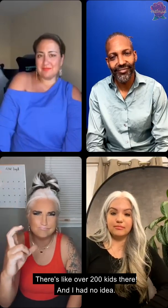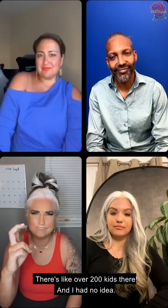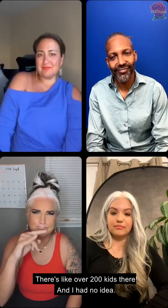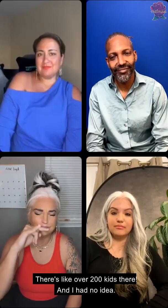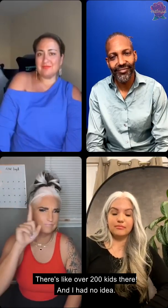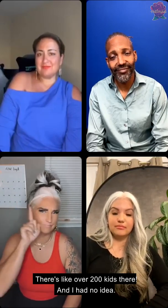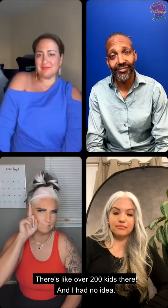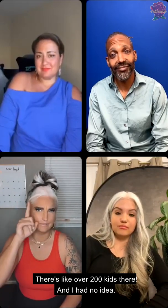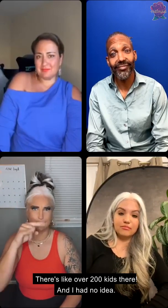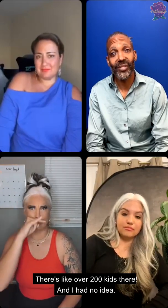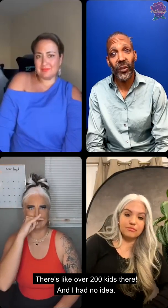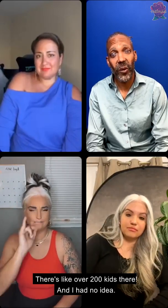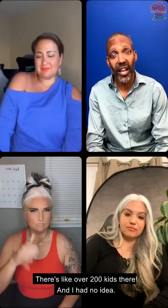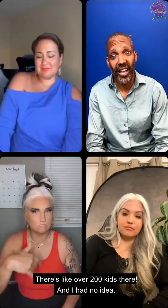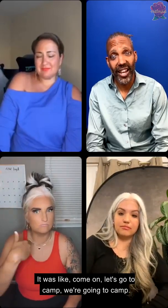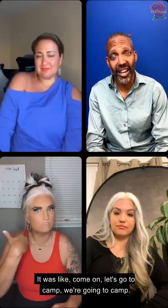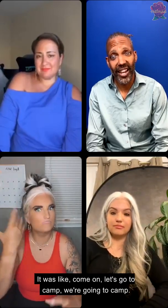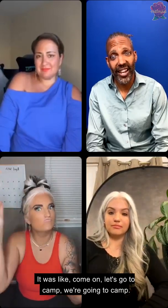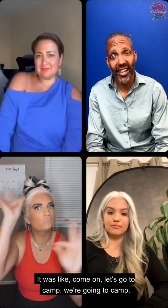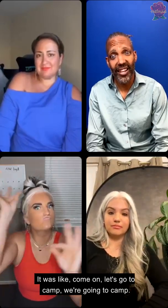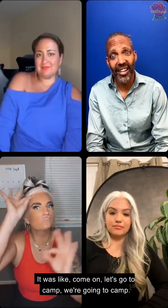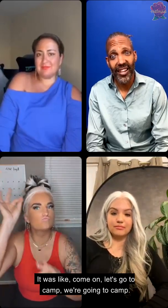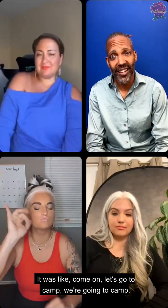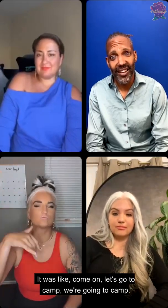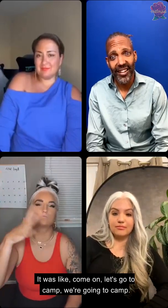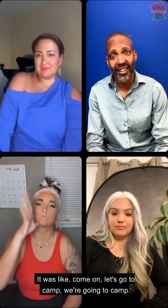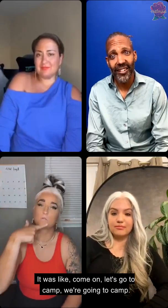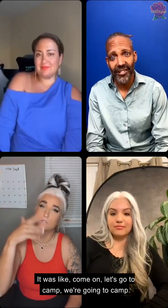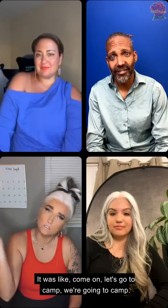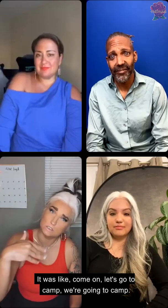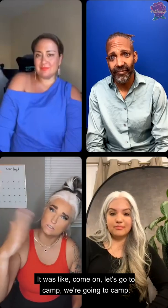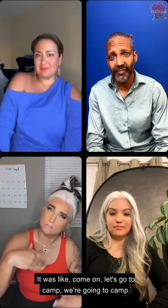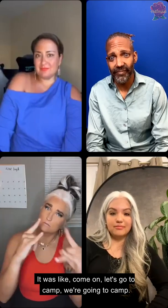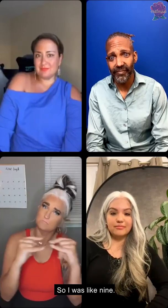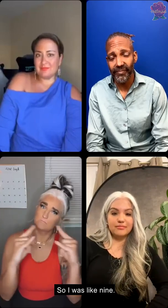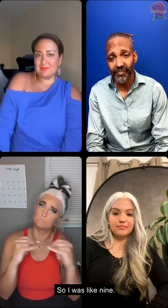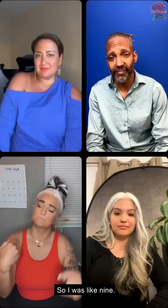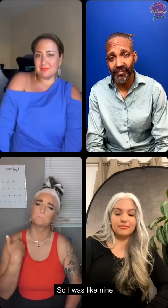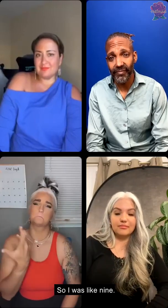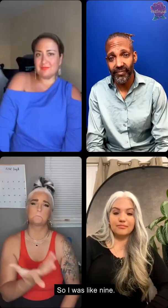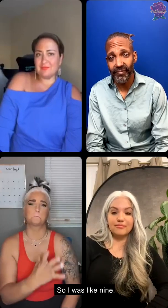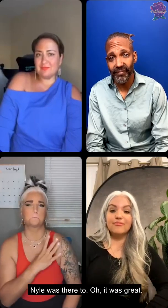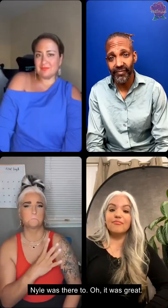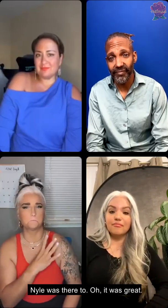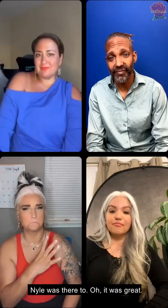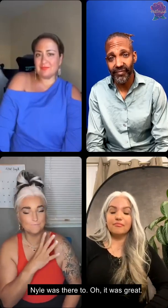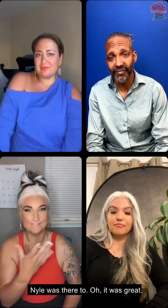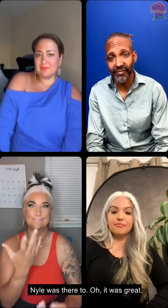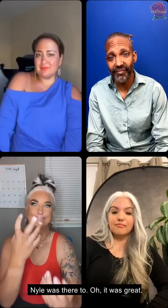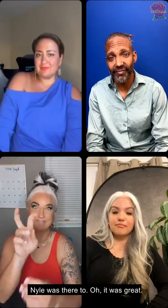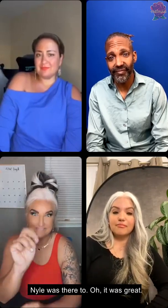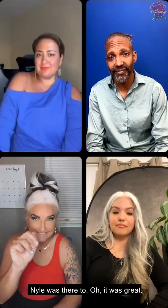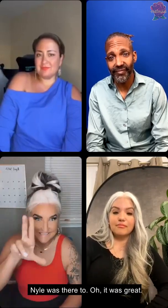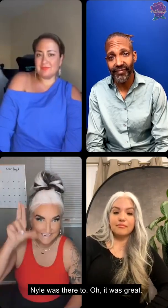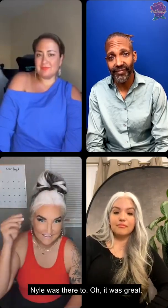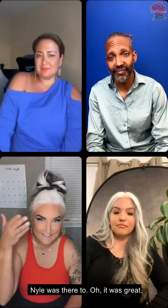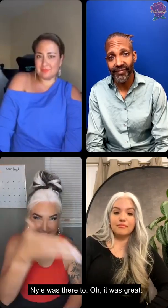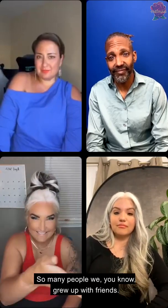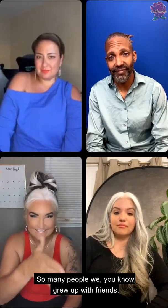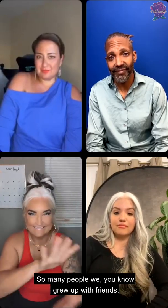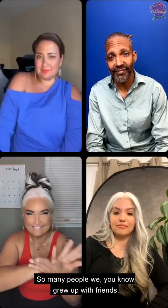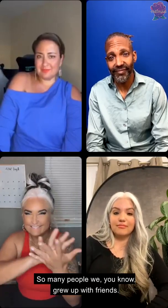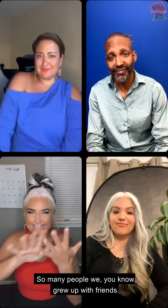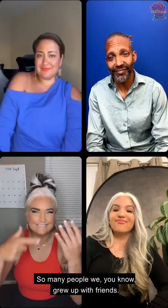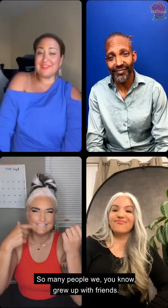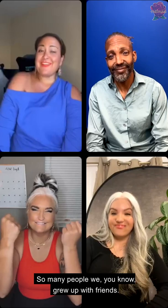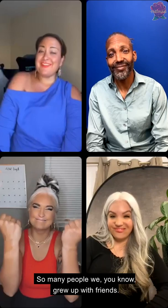over 200 kids there. And I had no idea. And so Mom was like, come on, let's go to camp. Let's go to camp. And so I was like, and Niall was there too. Oh,